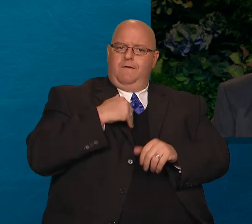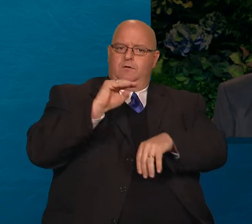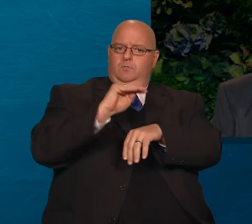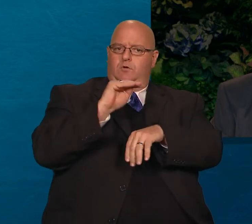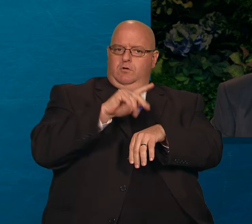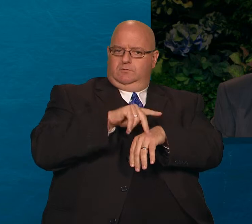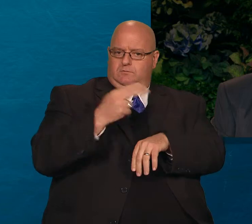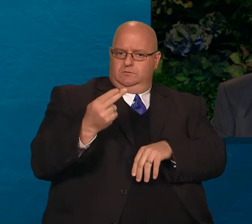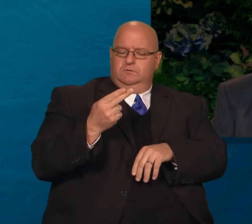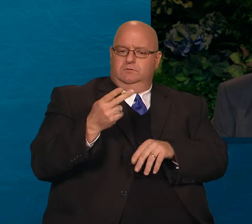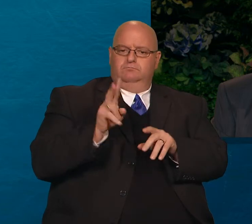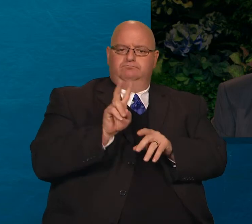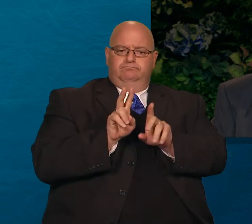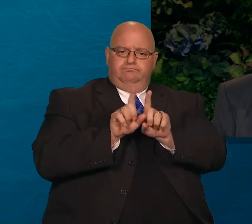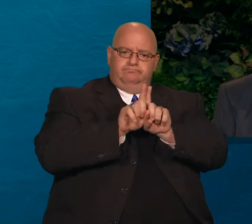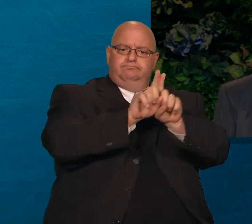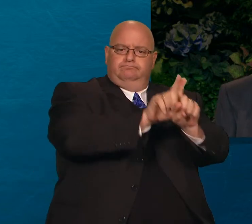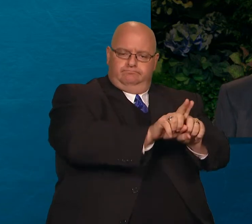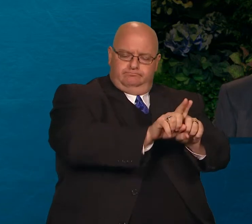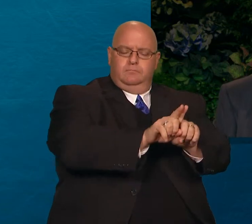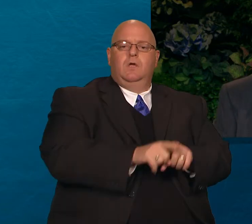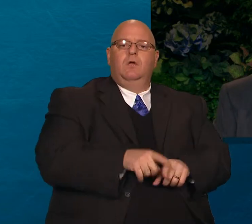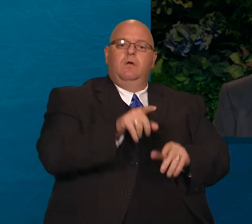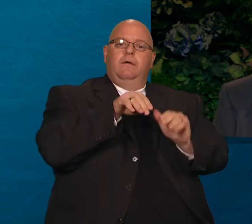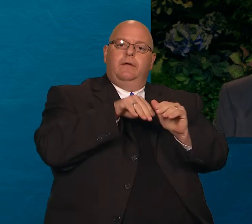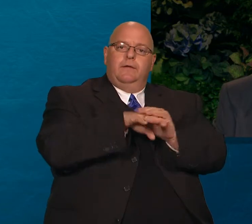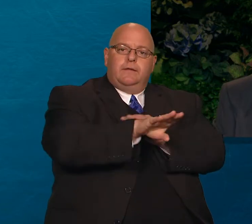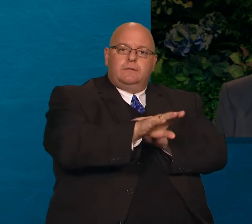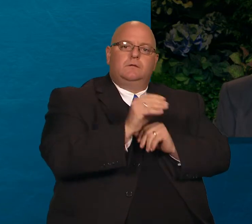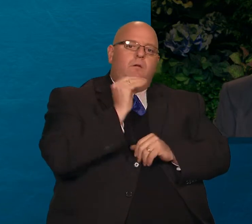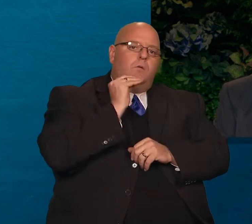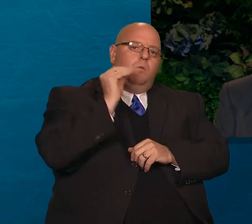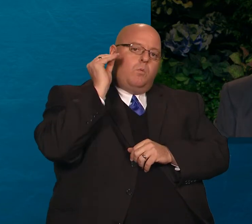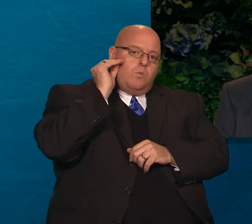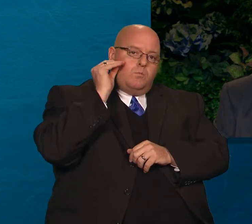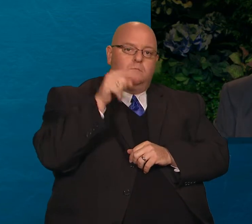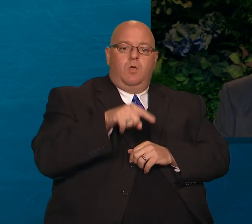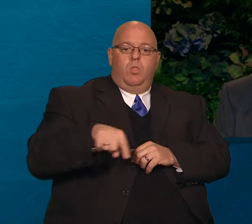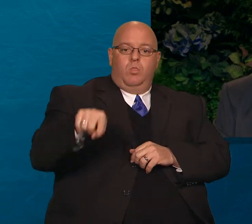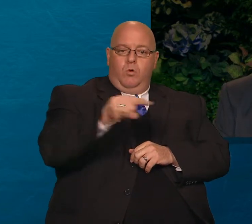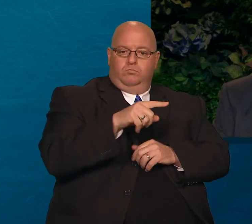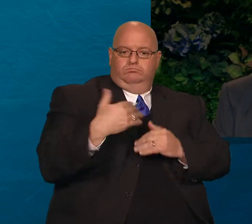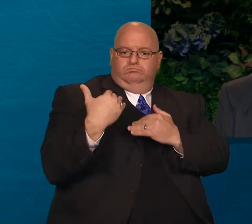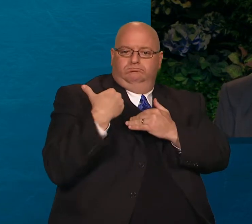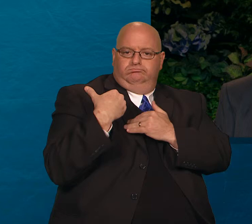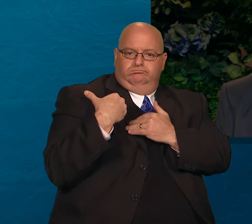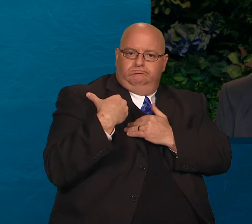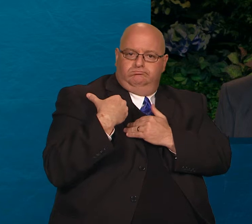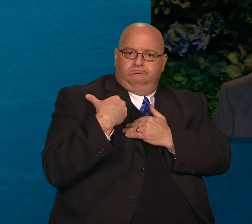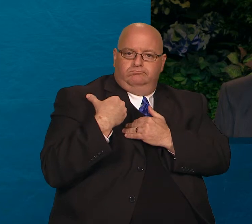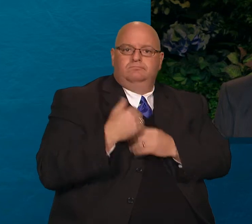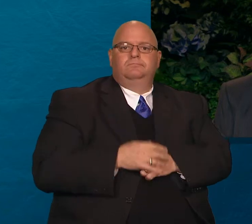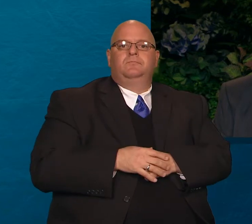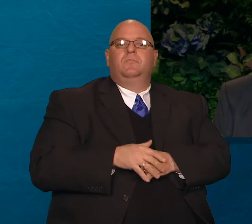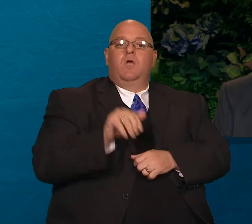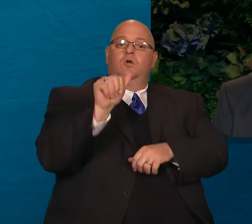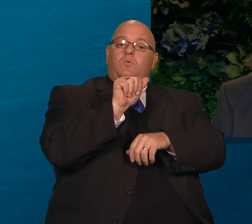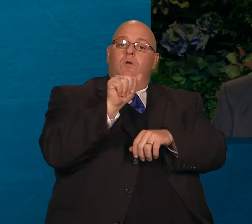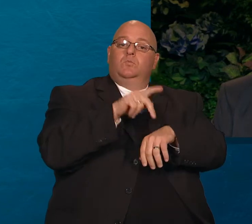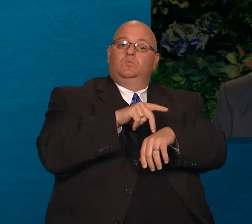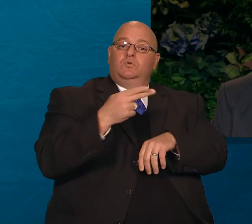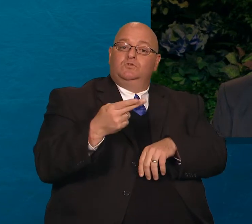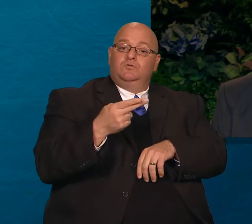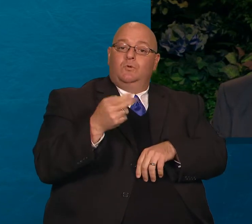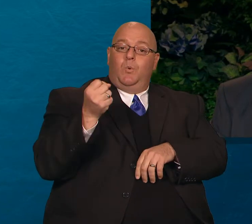Melchizedek priesthood. As they go into the homes of those for whom they're responsible, the Aaronic